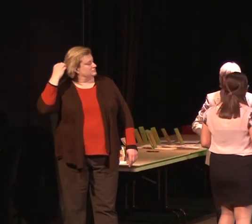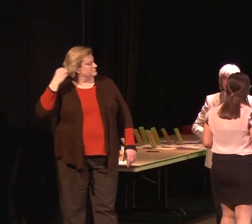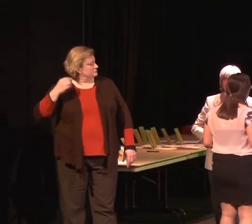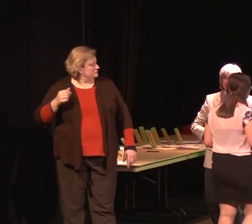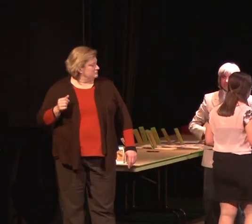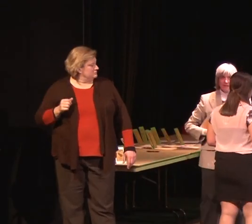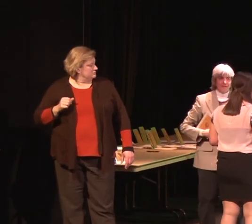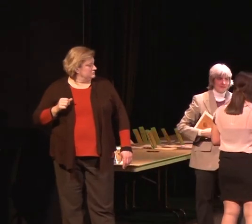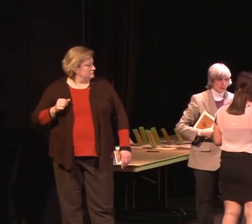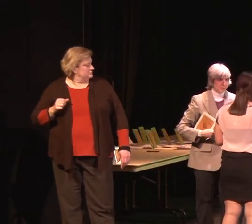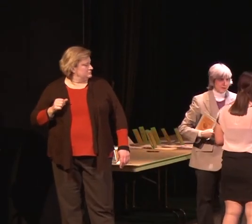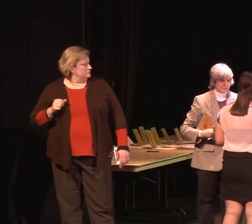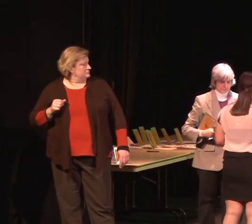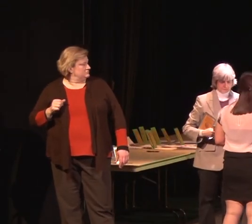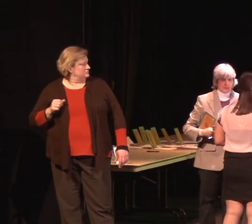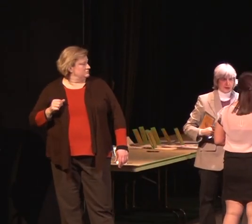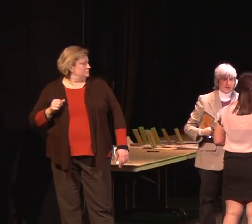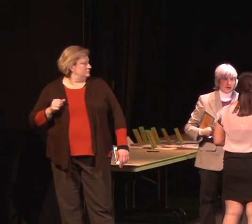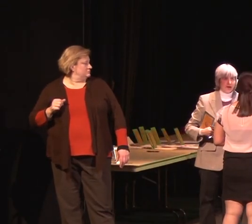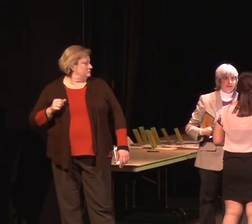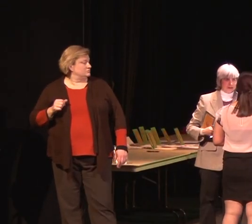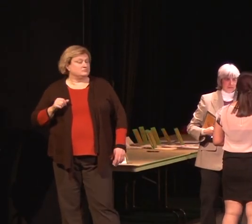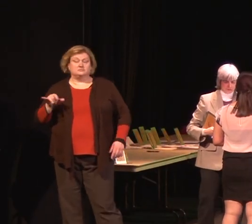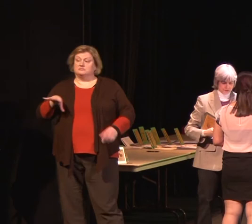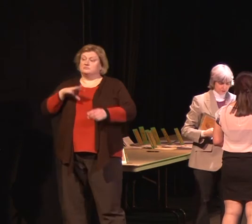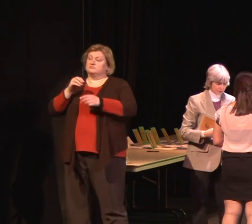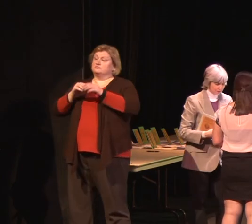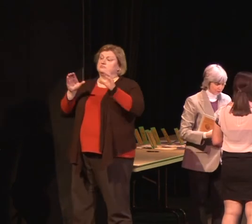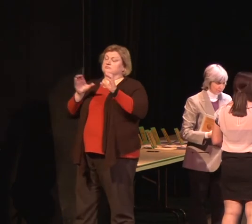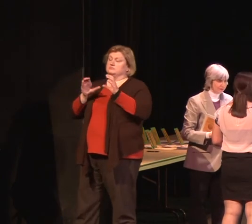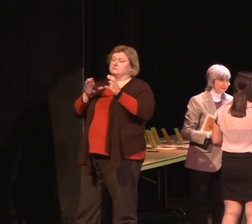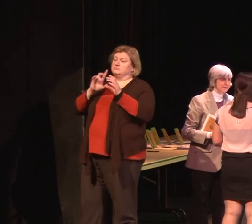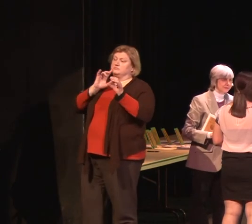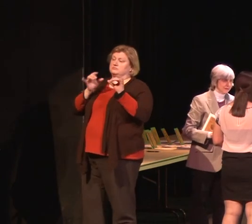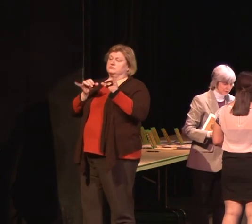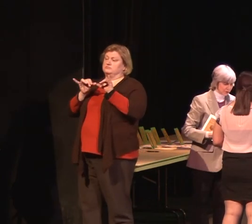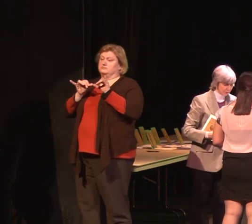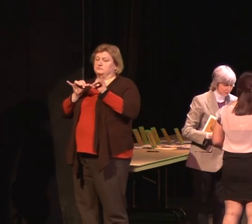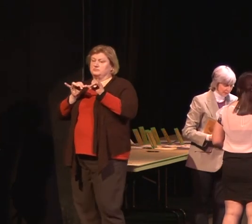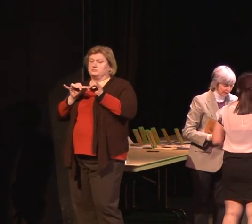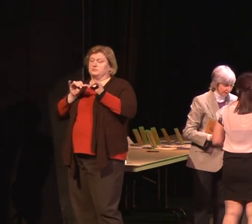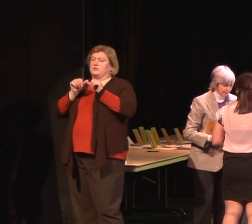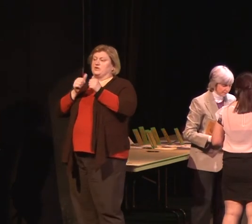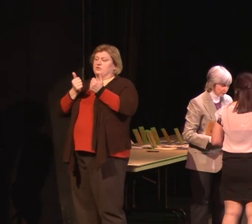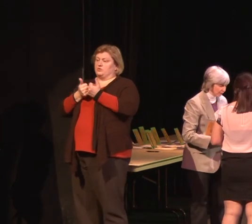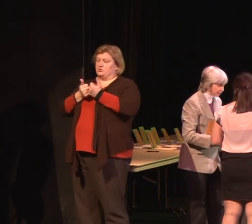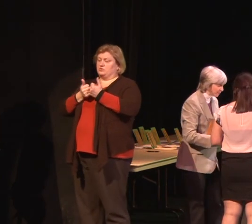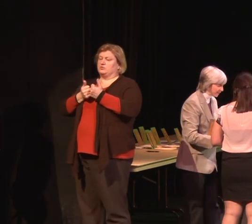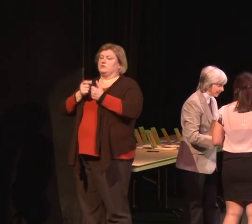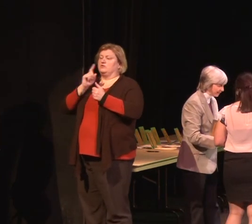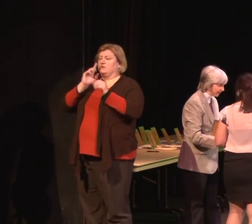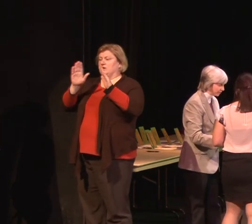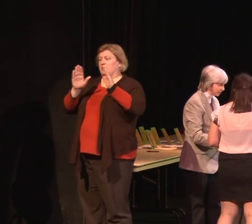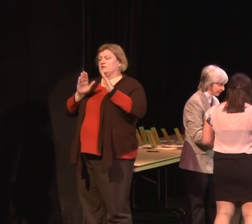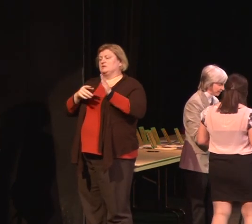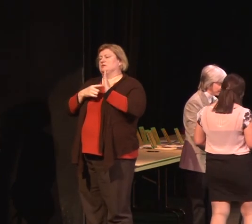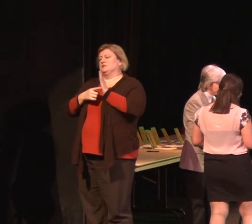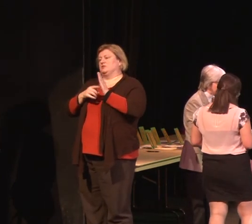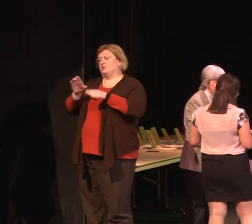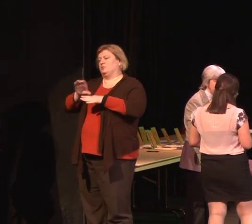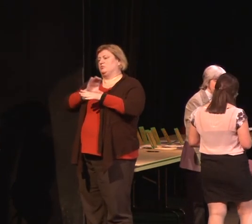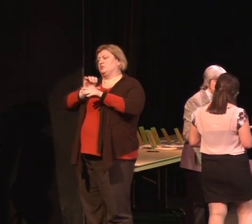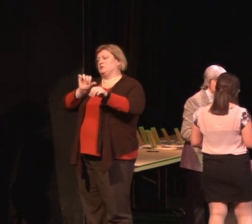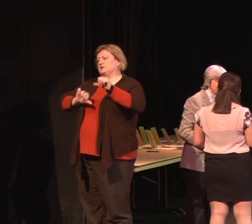This includes a certificate of and Engineering Association Medallion for an outstanding exhibit in